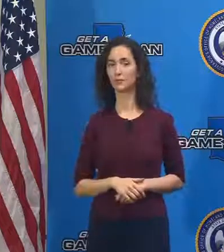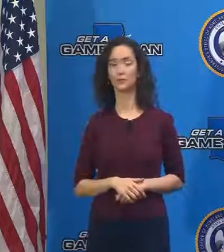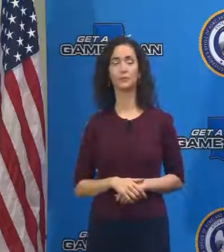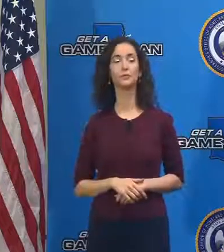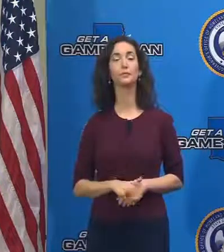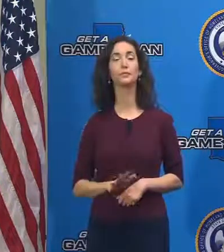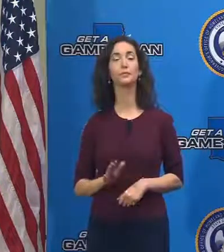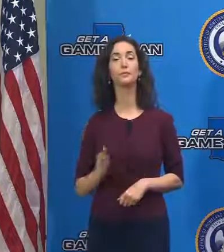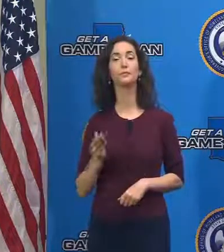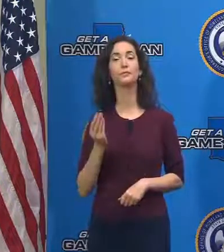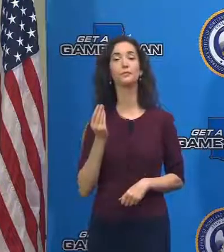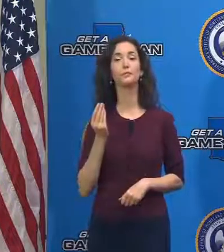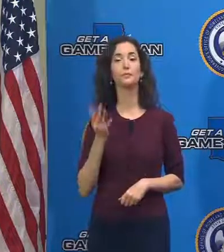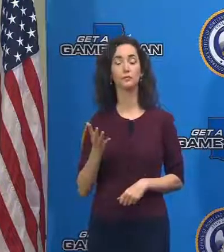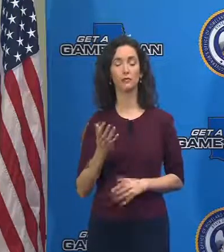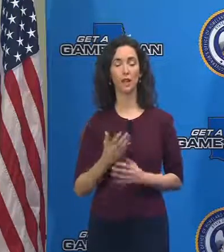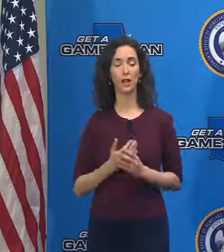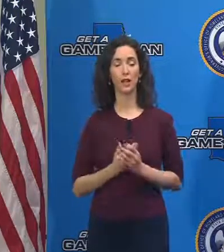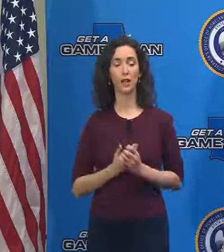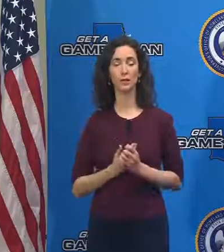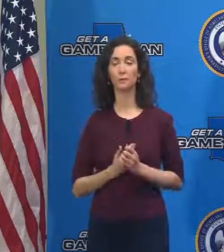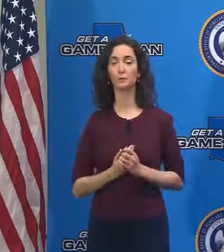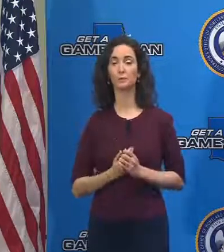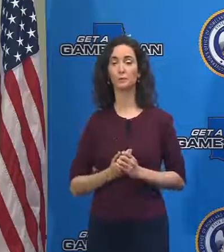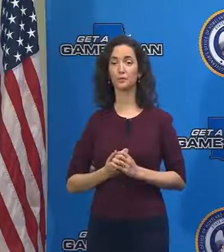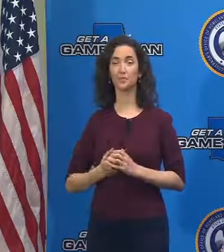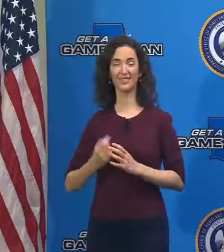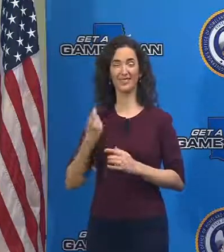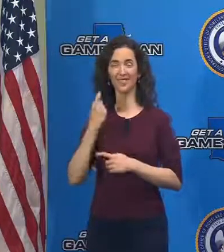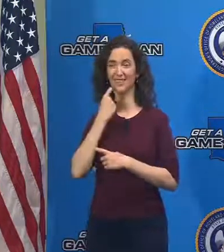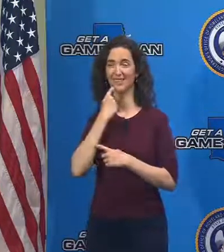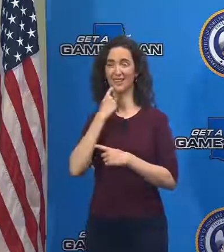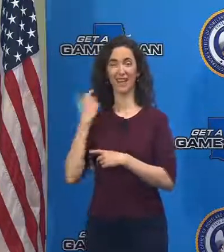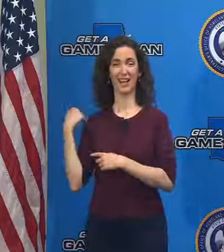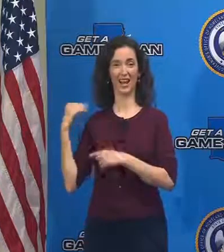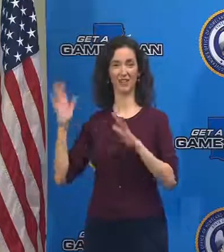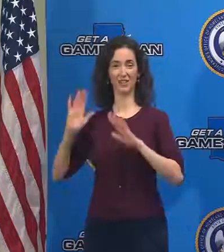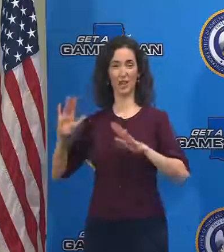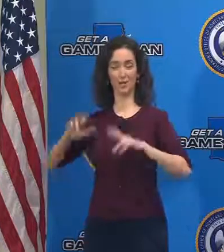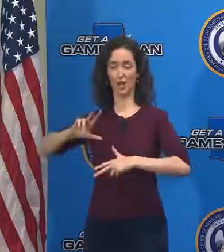Although the storm came and went this past Sunday,